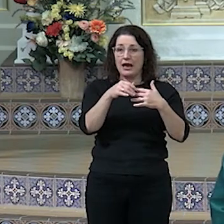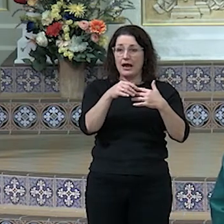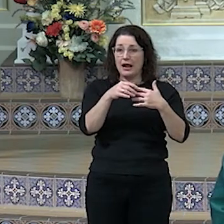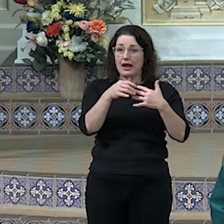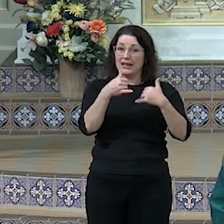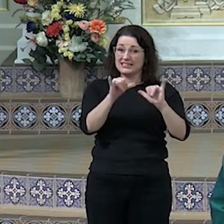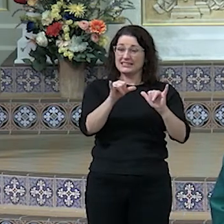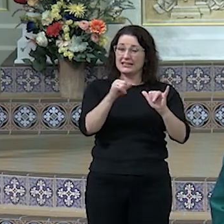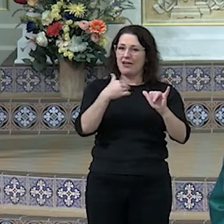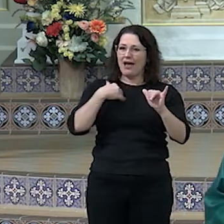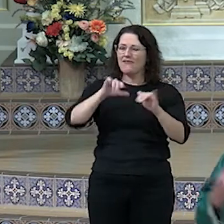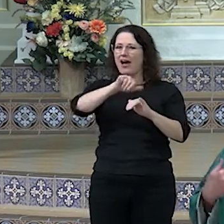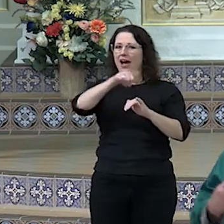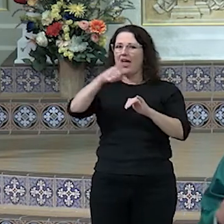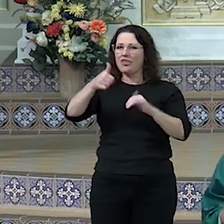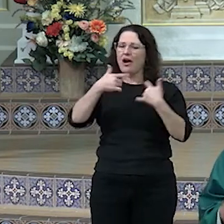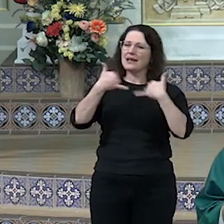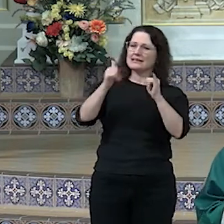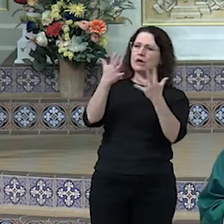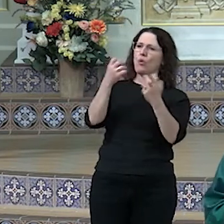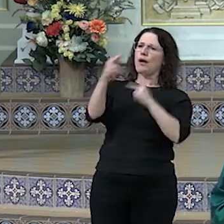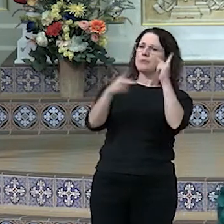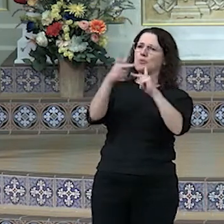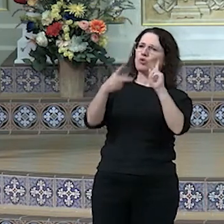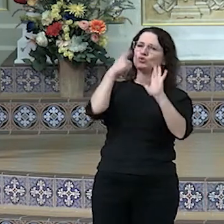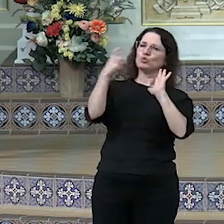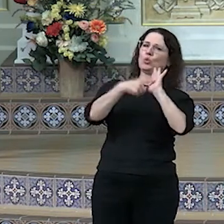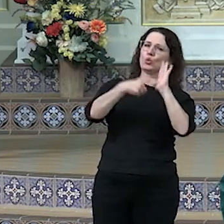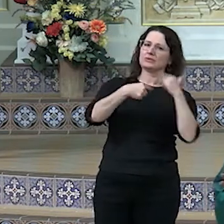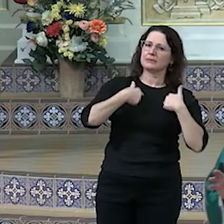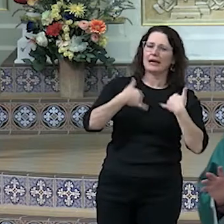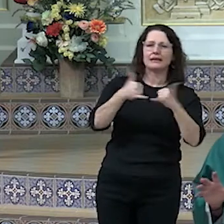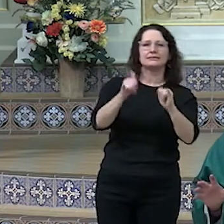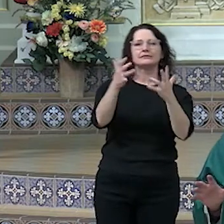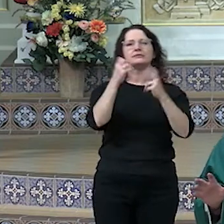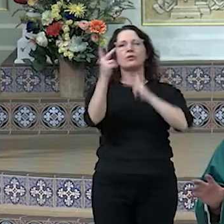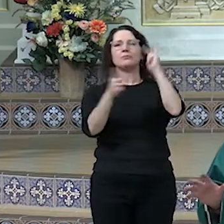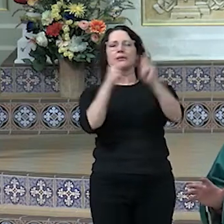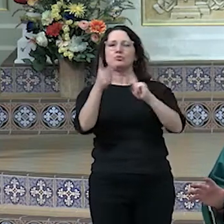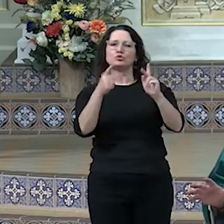accolades. I still want to be noticed. I still want to be,